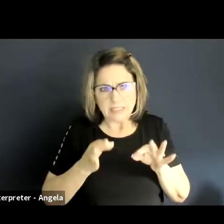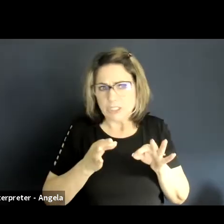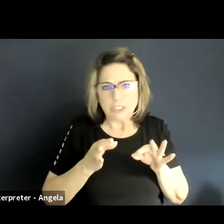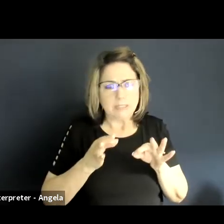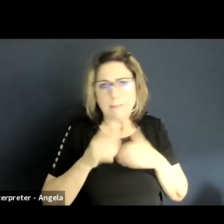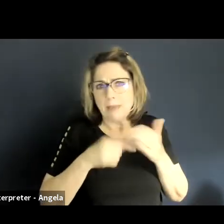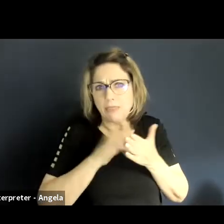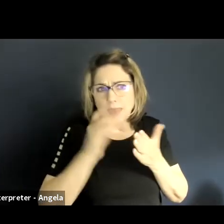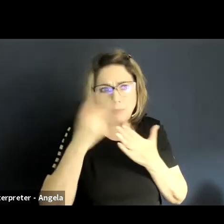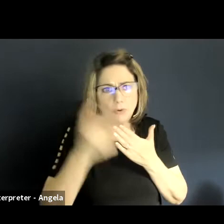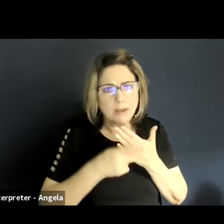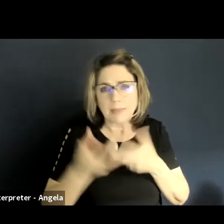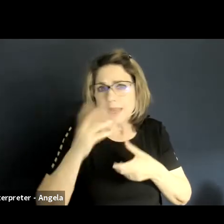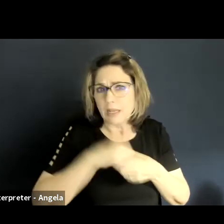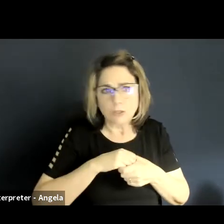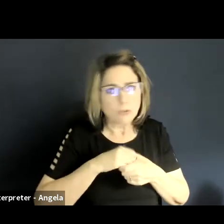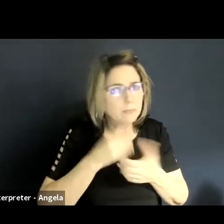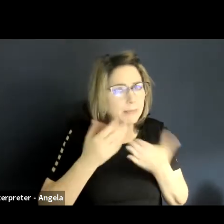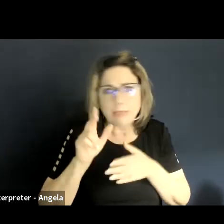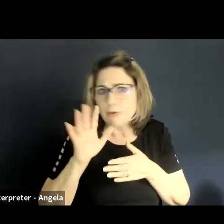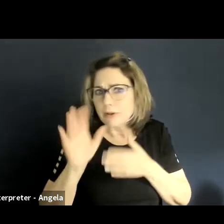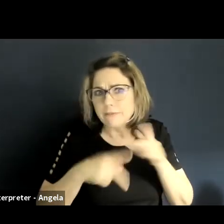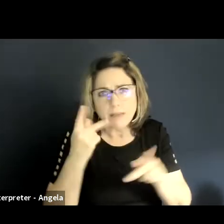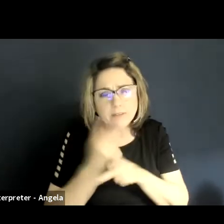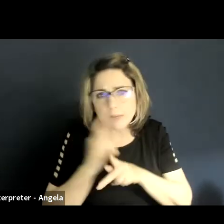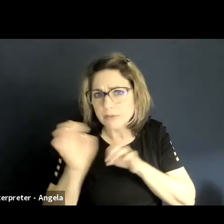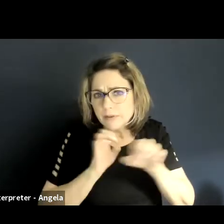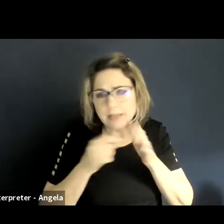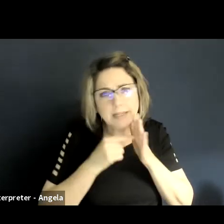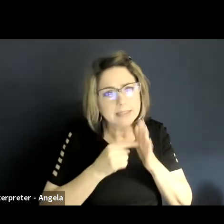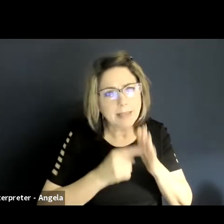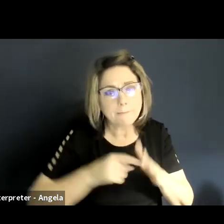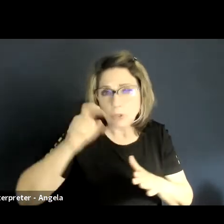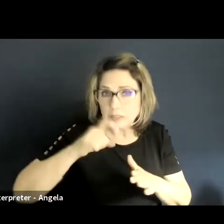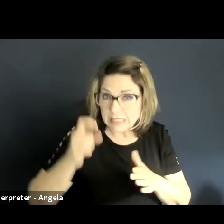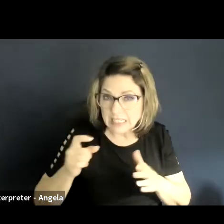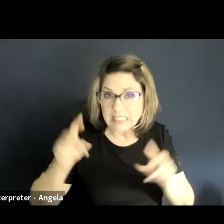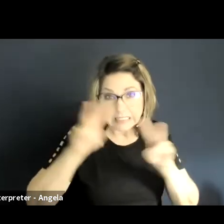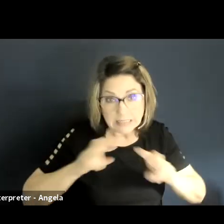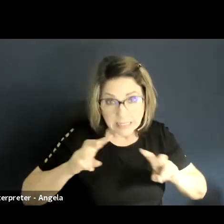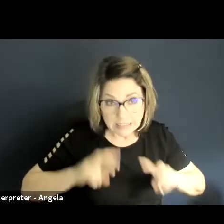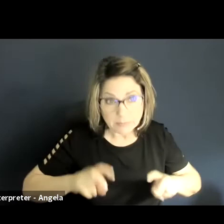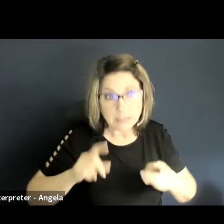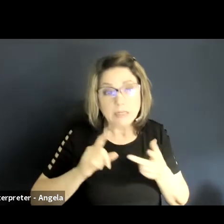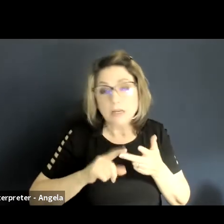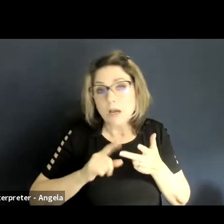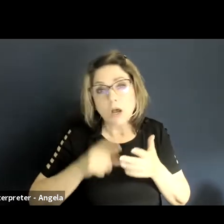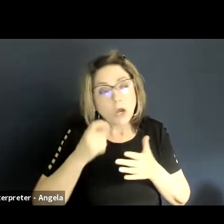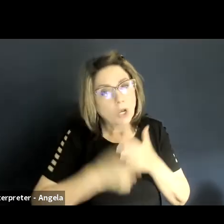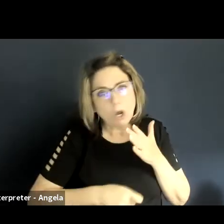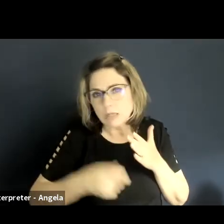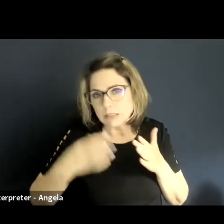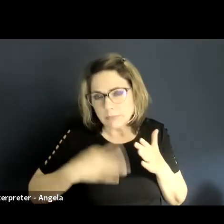things, at least 35 types of evaluations, such as things like needs assessments, cost benefit